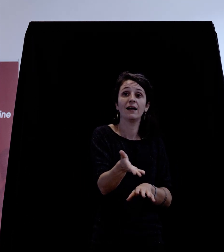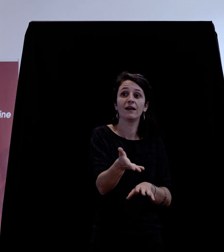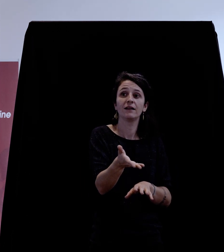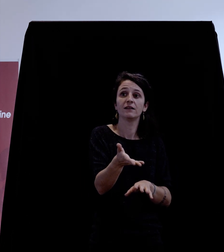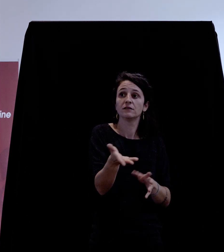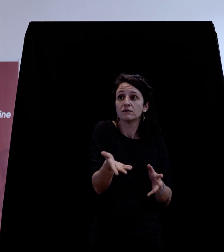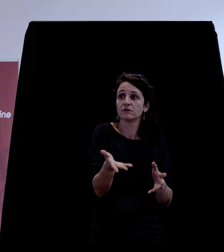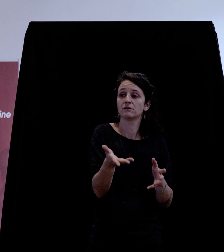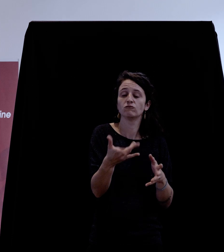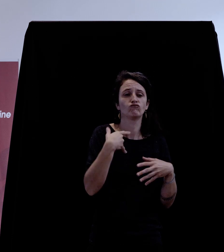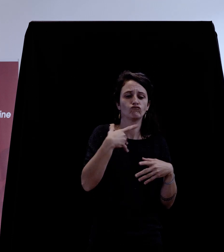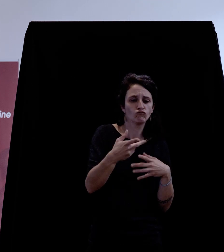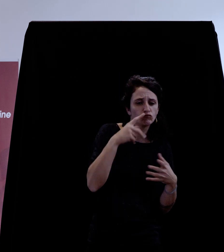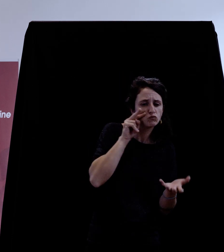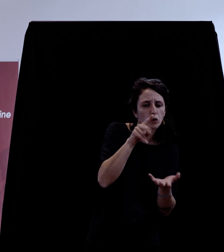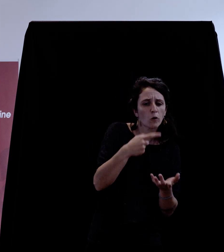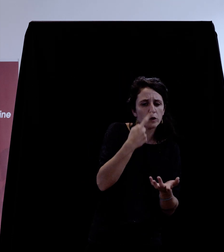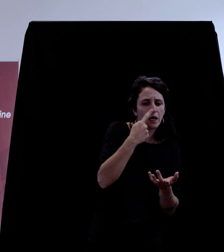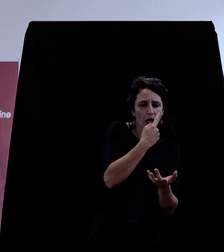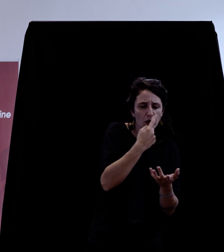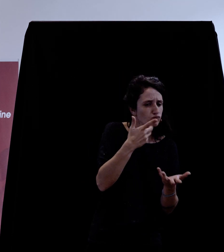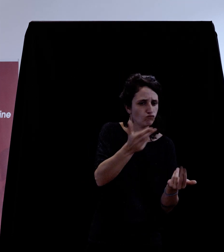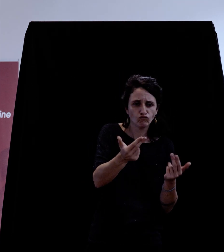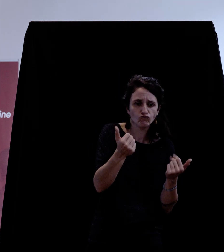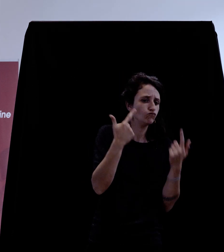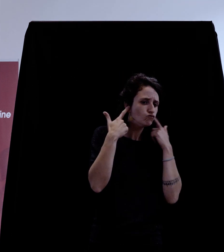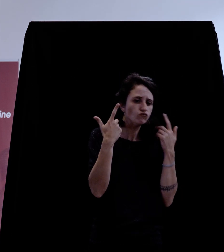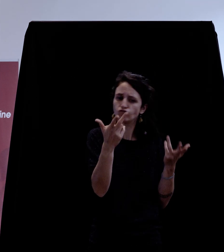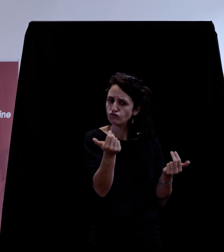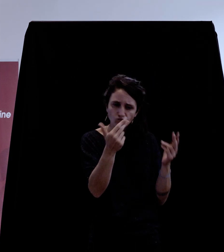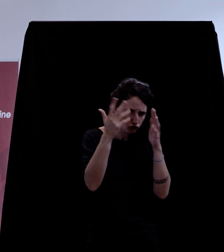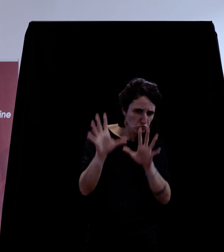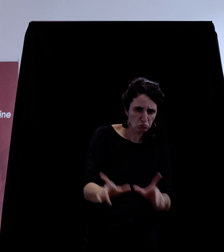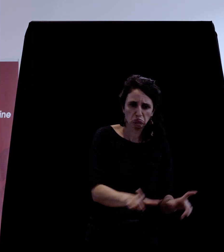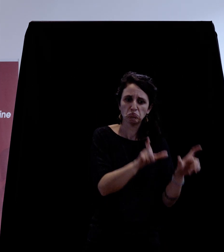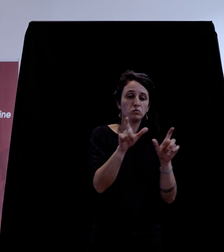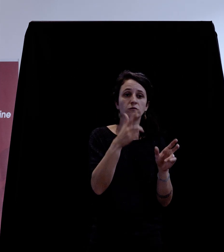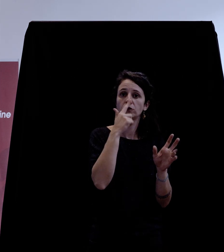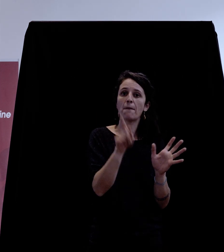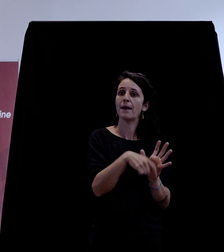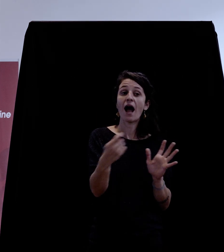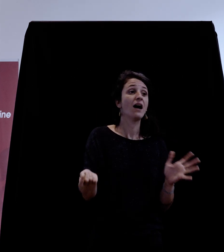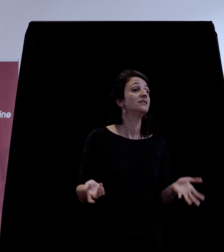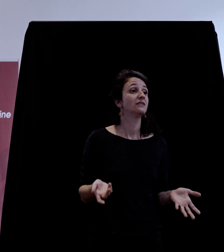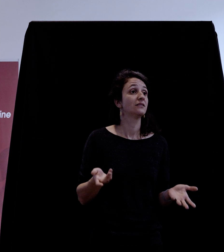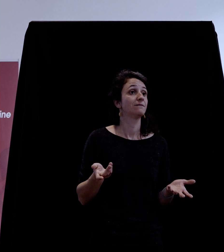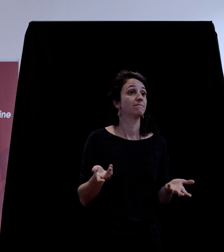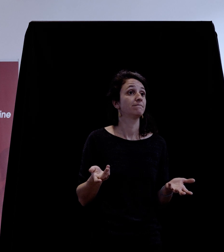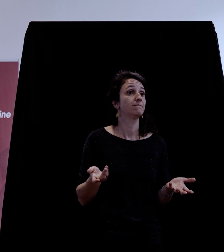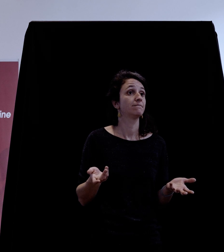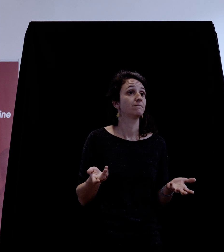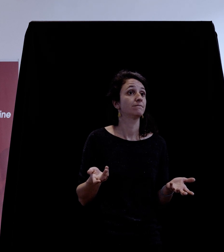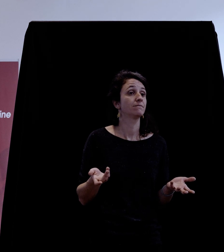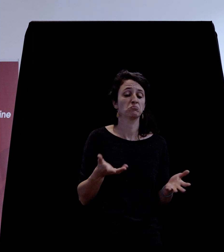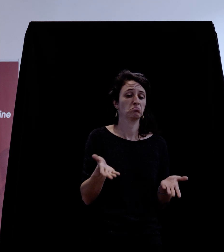know what's wrong. I had a parent who just kept insisting, because she'd listened to me, no, there's some pain going on. And